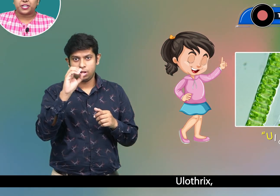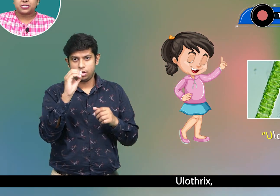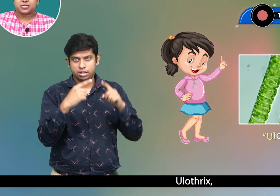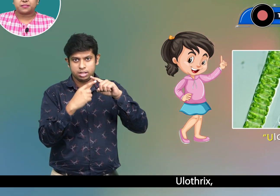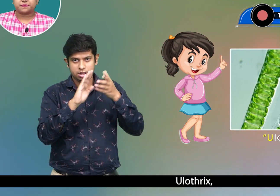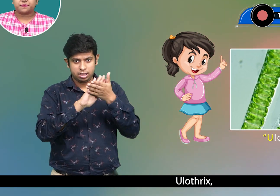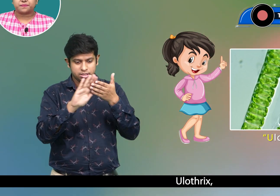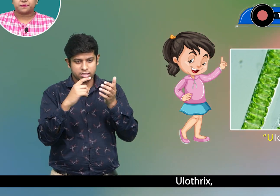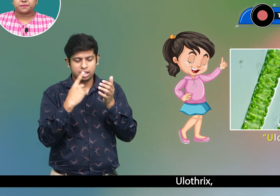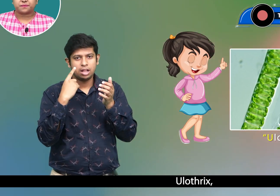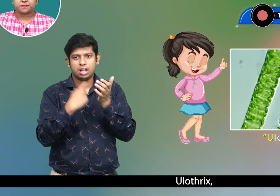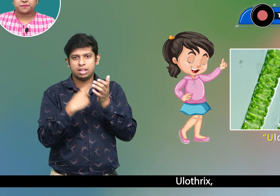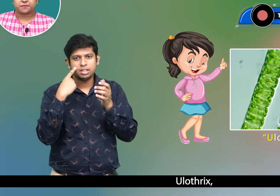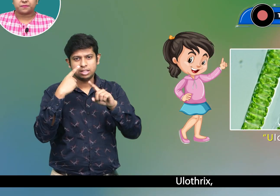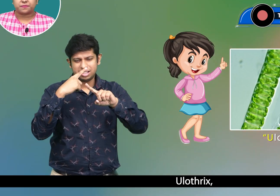Ulothrix,